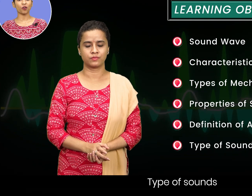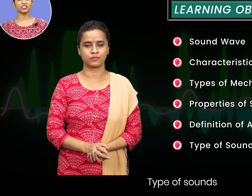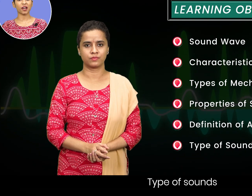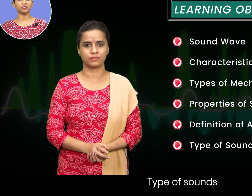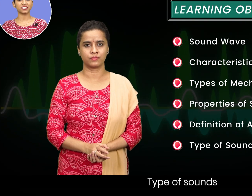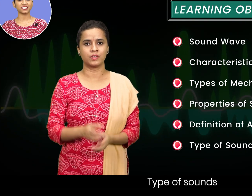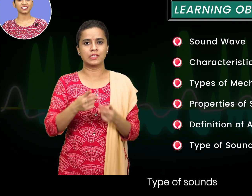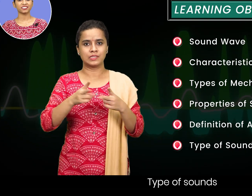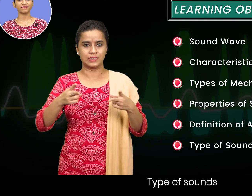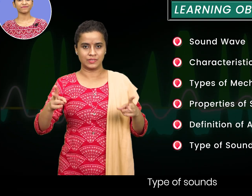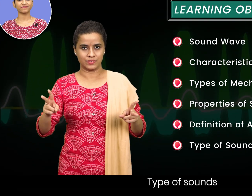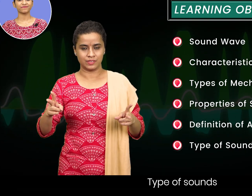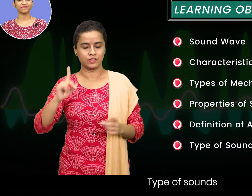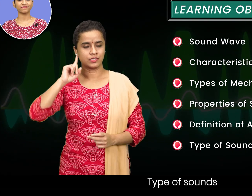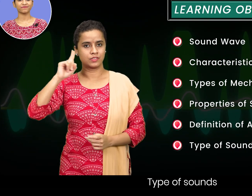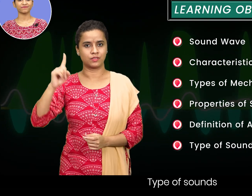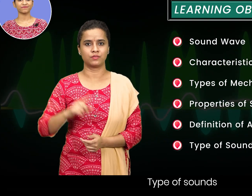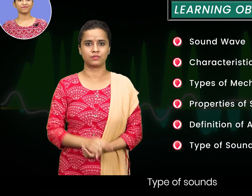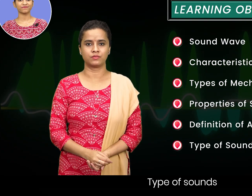type of sounds.